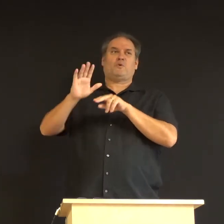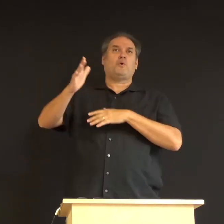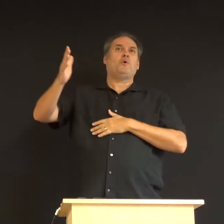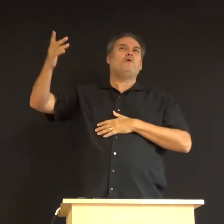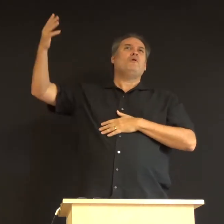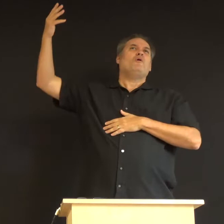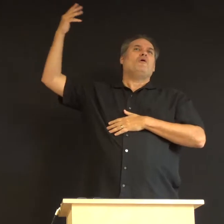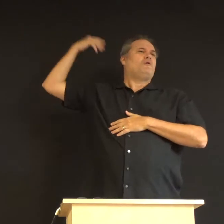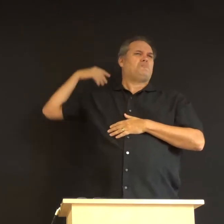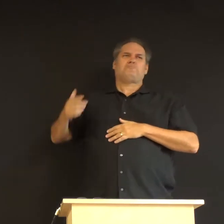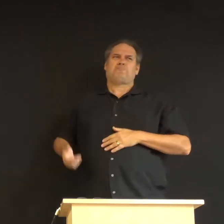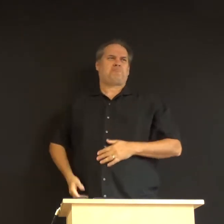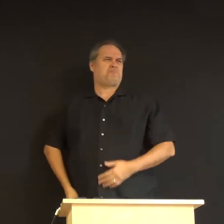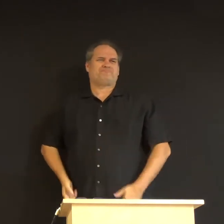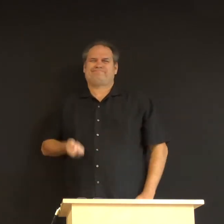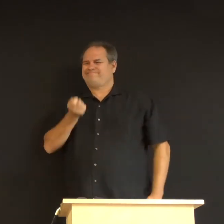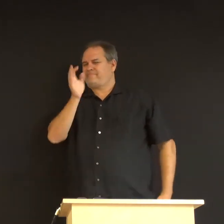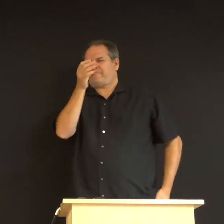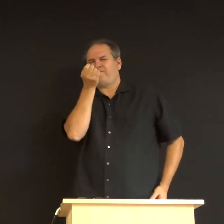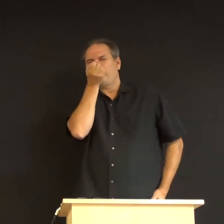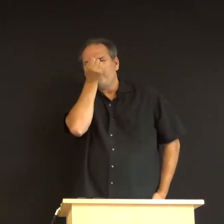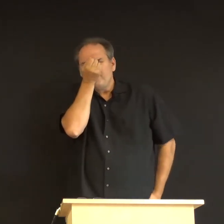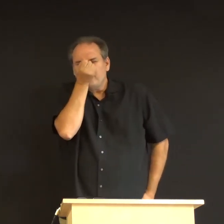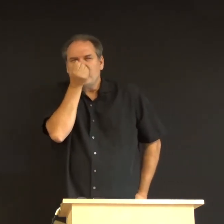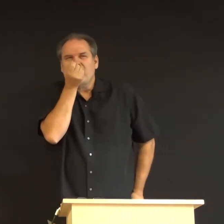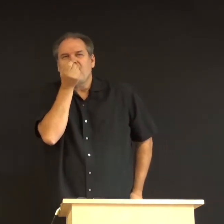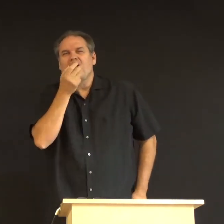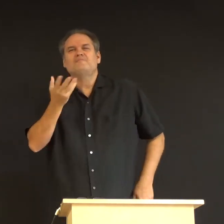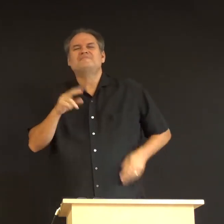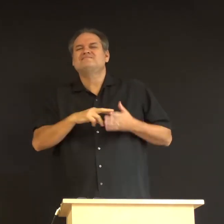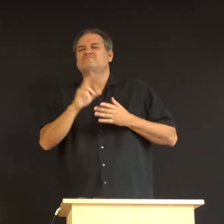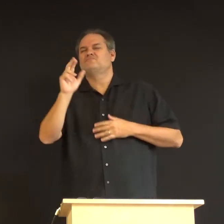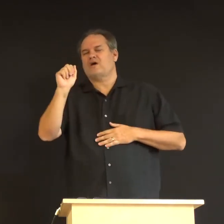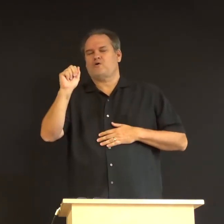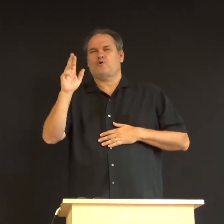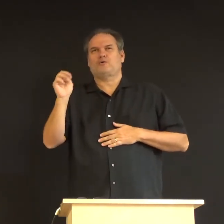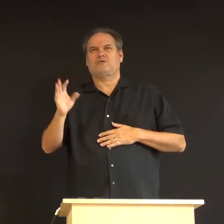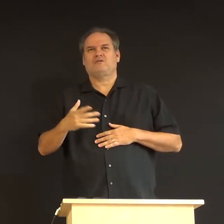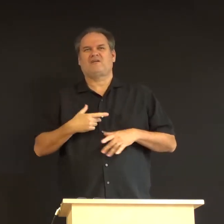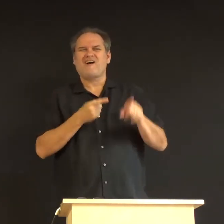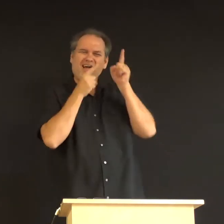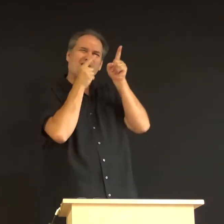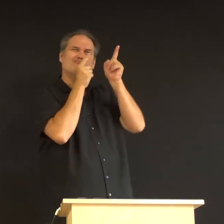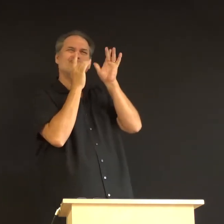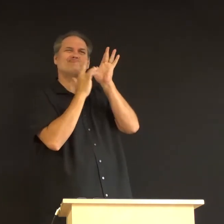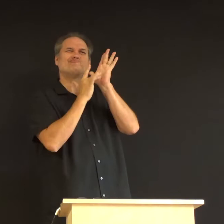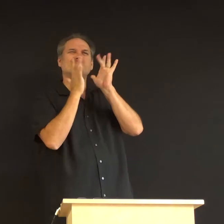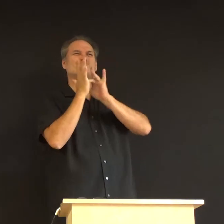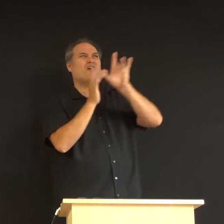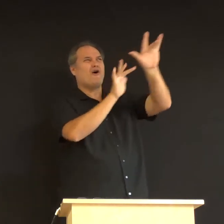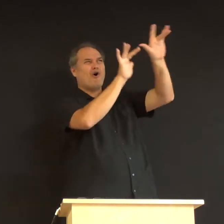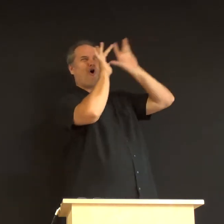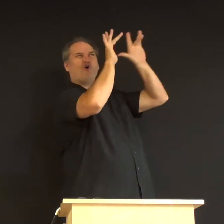scary. Long time ago, nobody would say, I mean, very few people would say that they absolutely hate